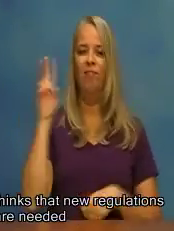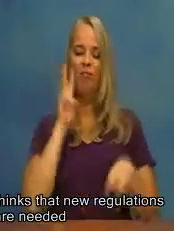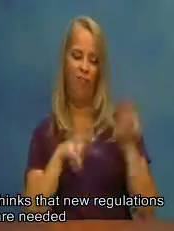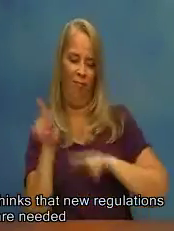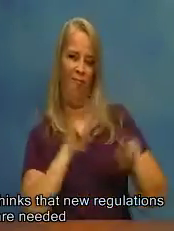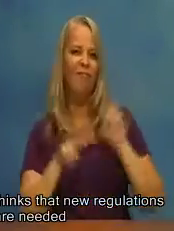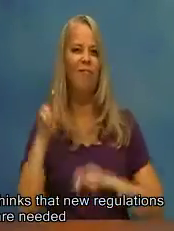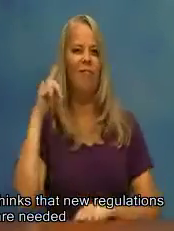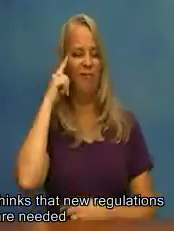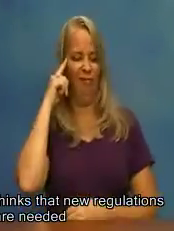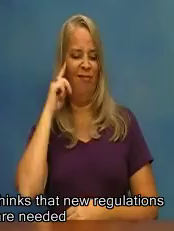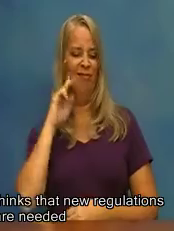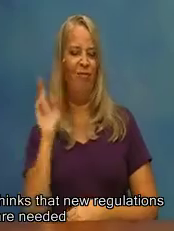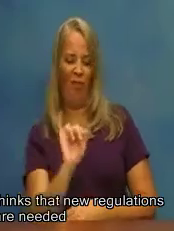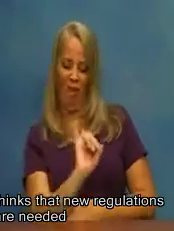thinks that new regulations are needed.